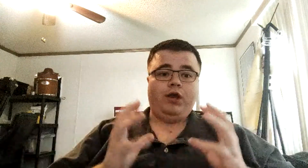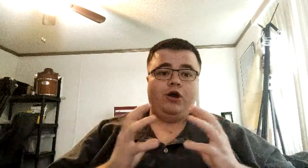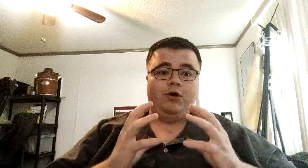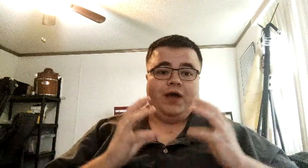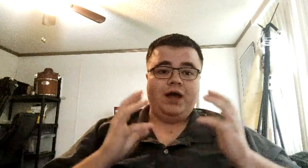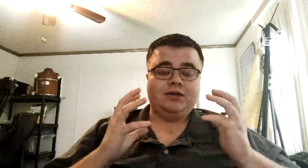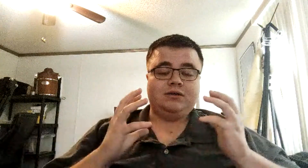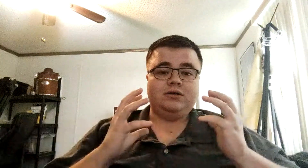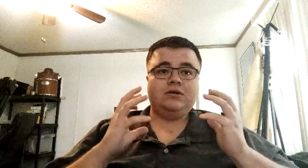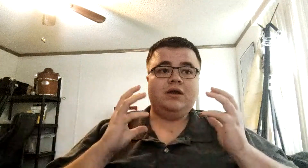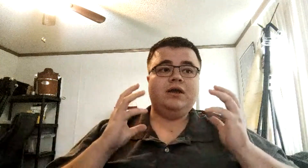aware that